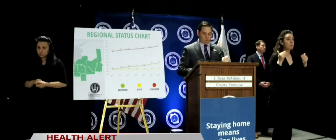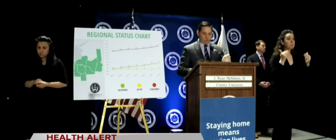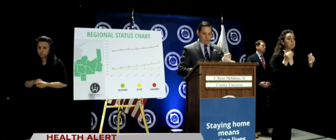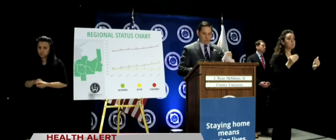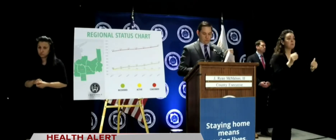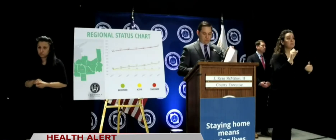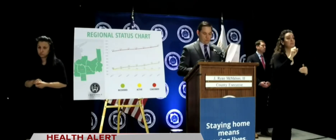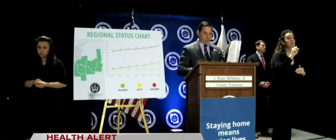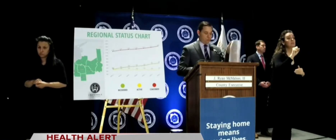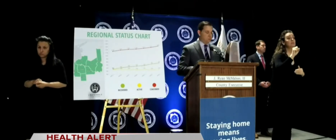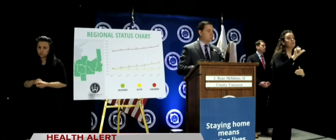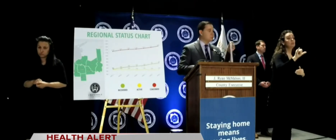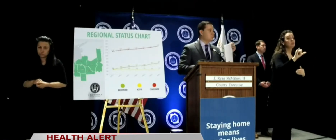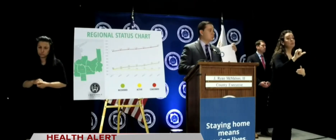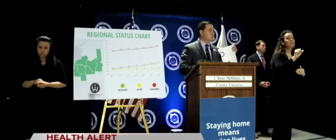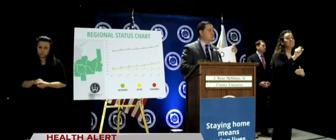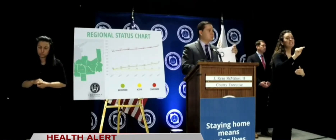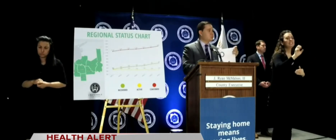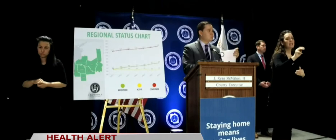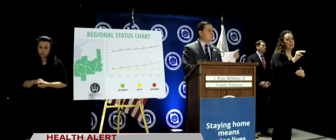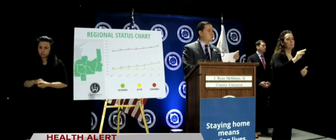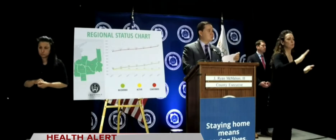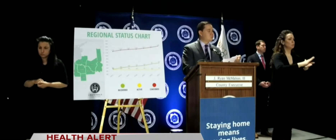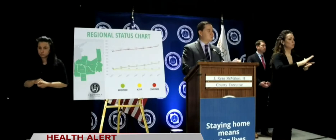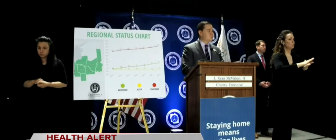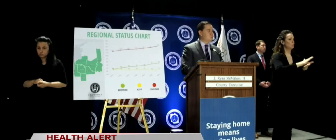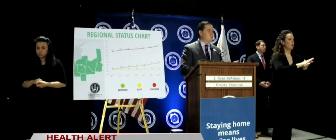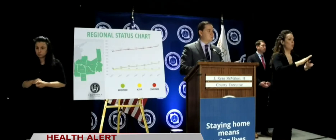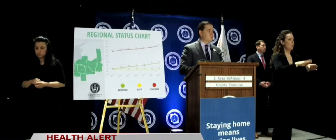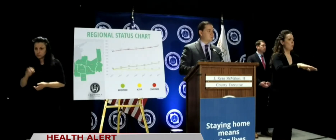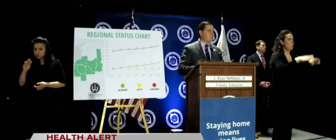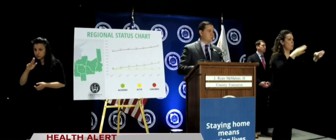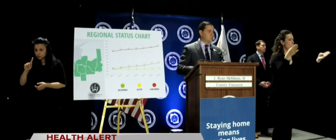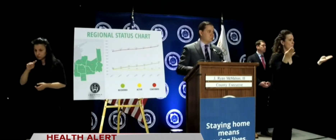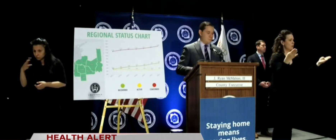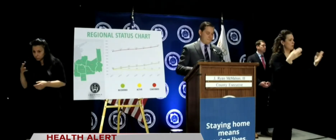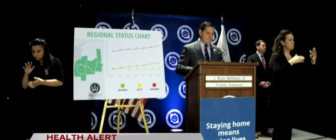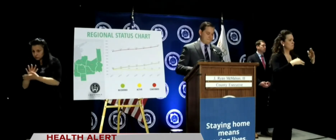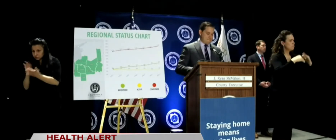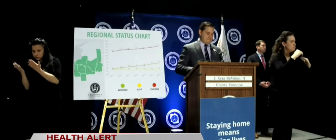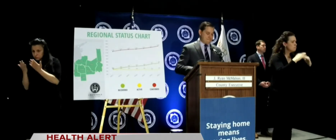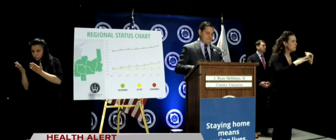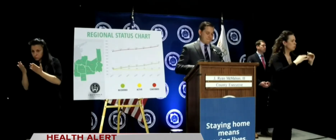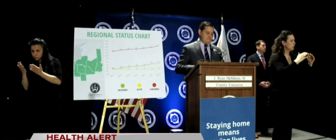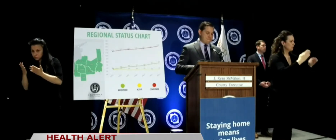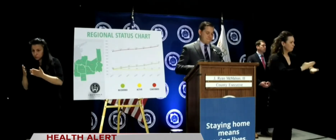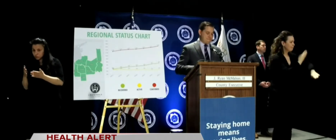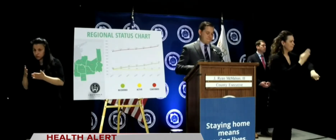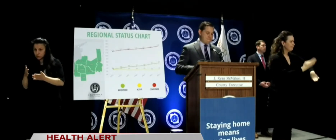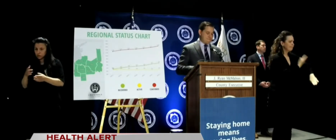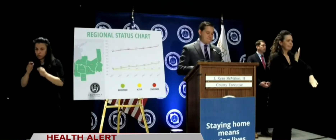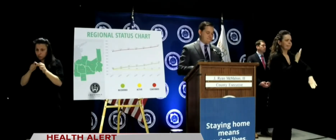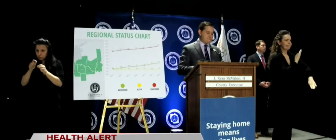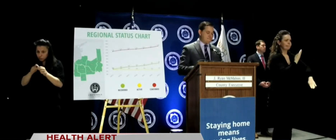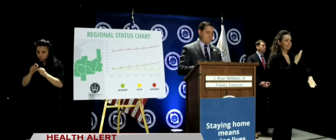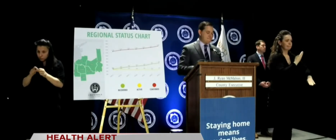renovation and opening. Do you have any indication from the state, which is, hemorrhaging money and all